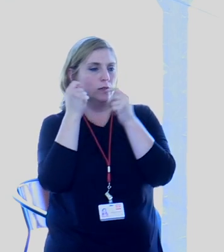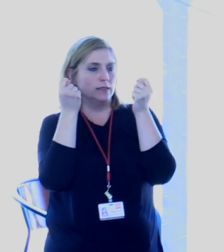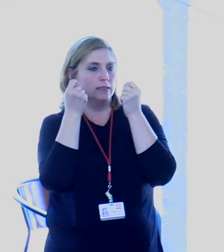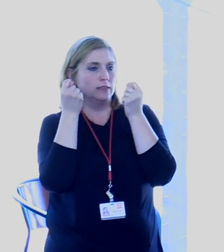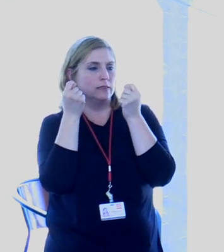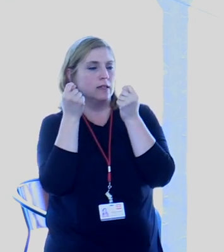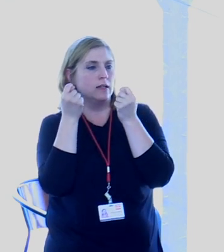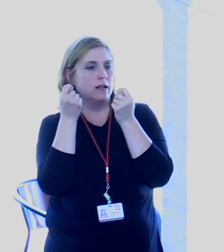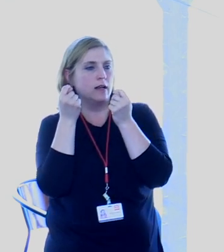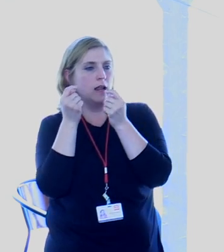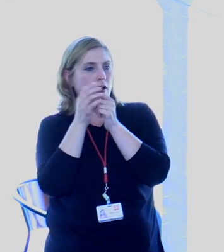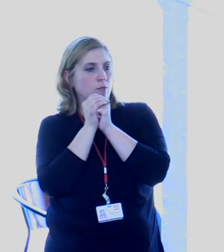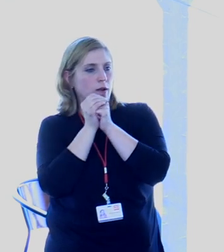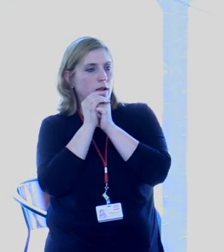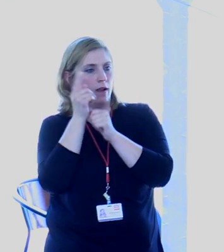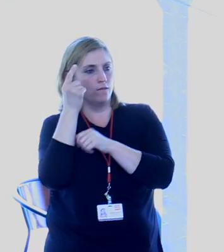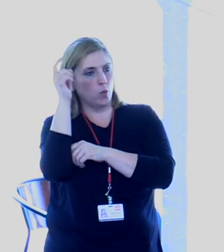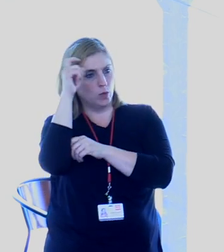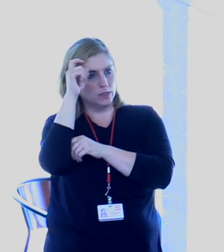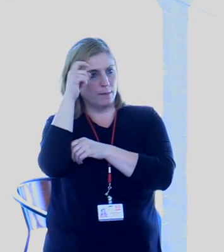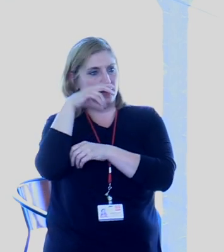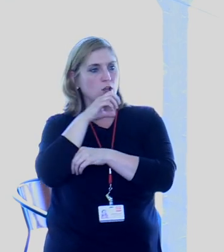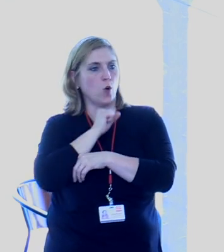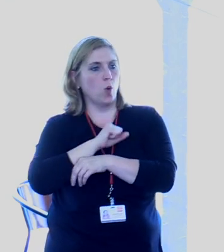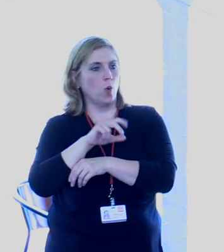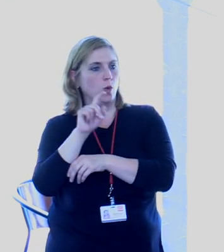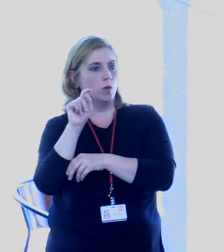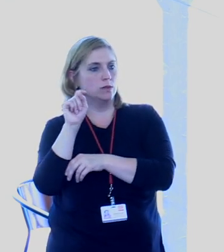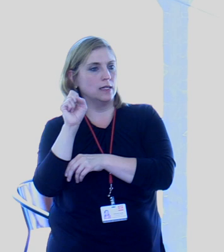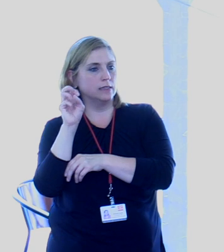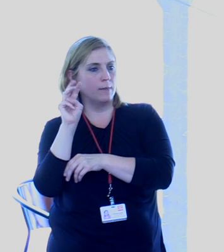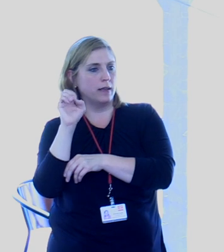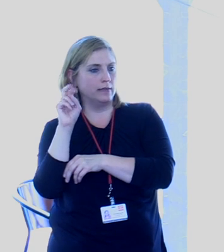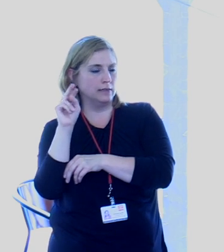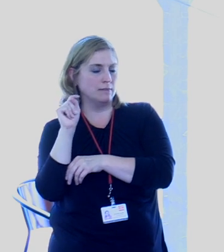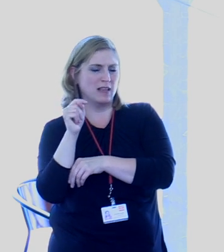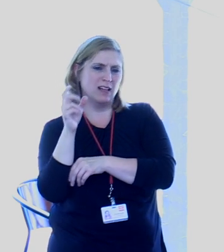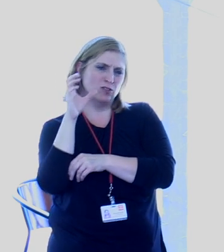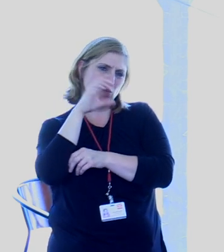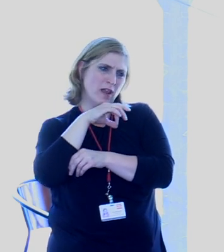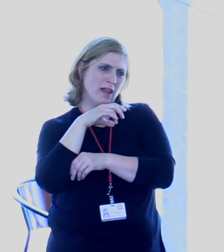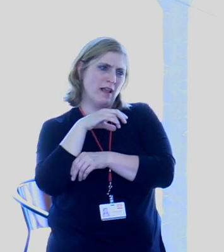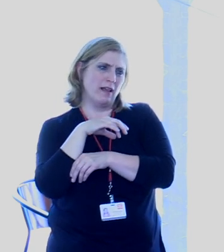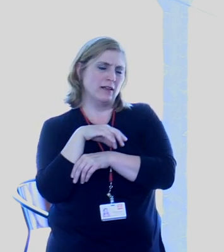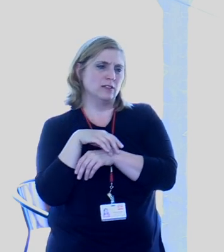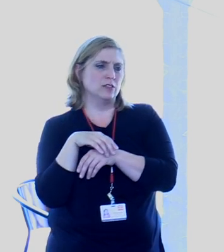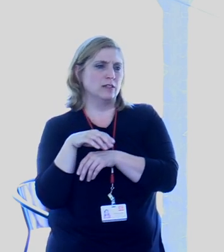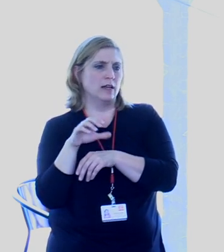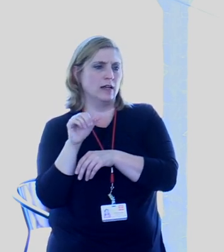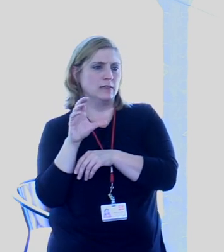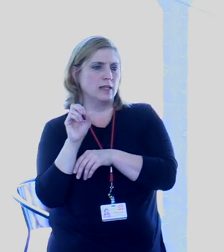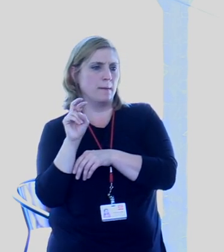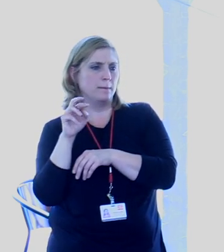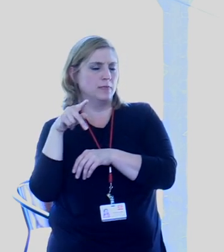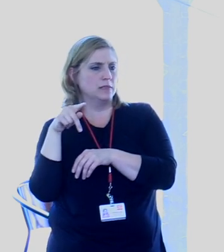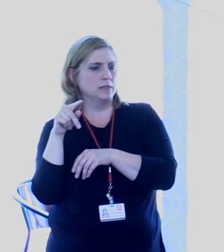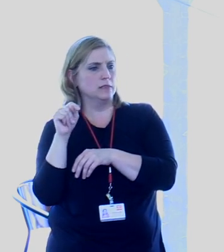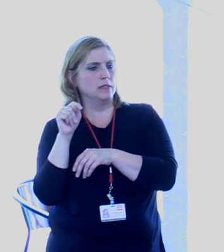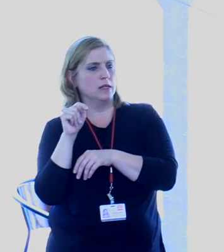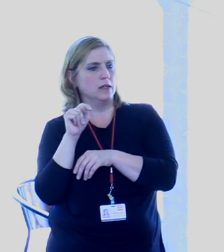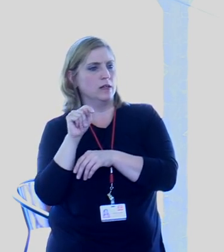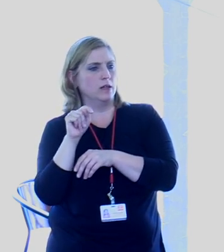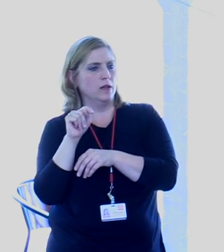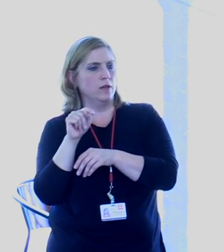prayer for wisdom in the Old Testament. This is very, very strange, except the prayer of